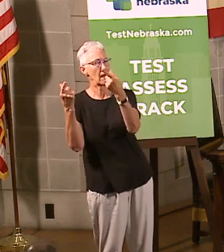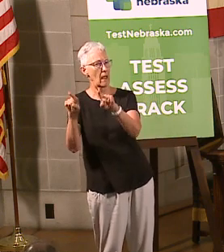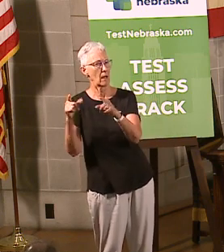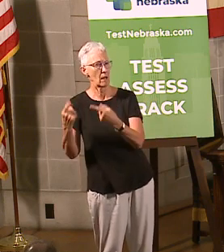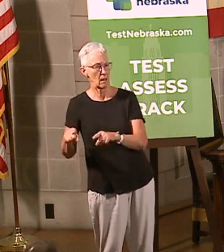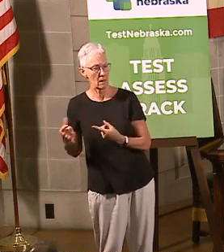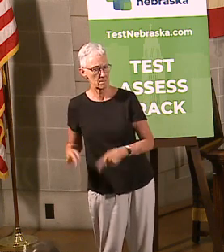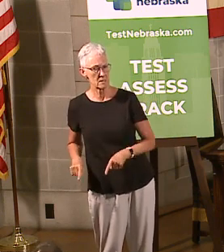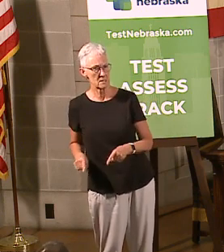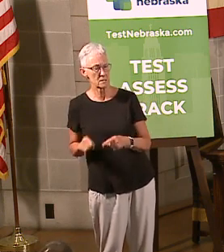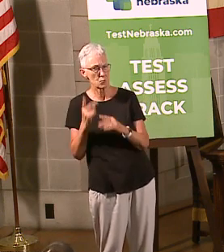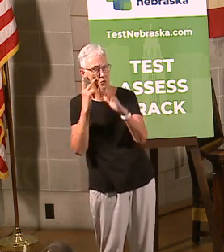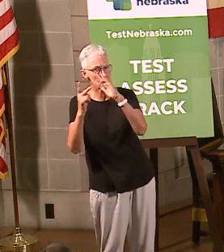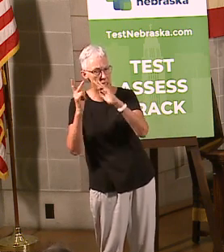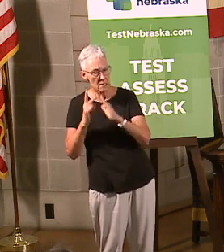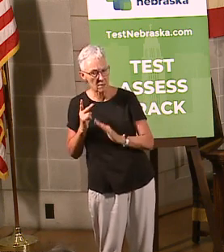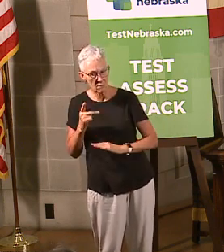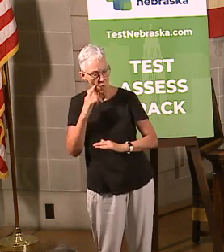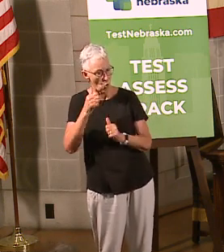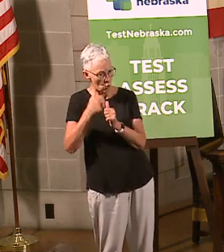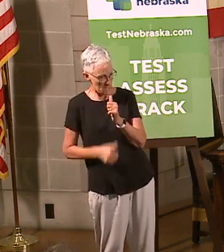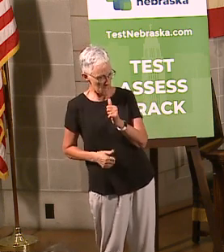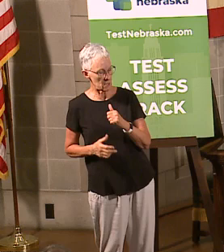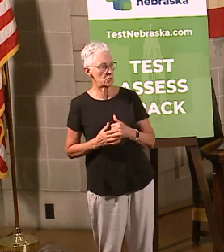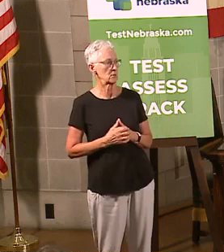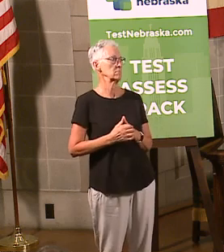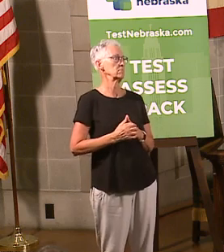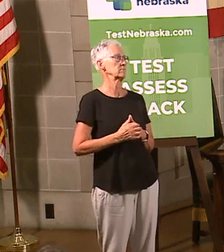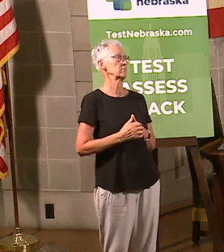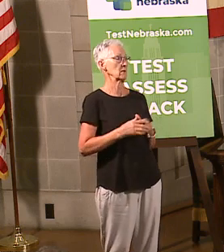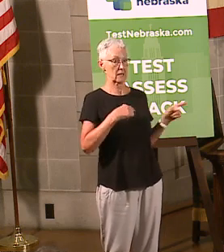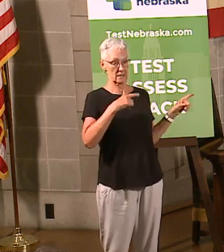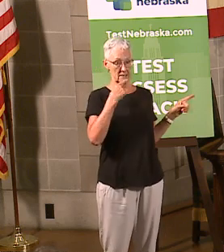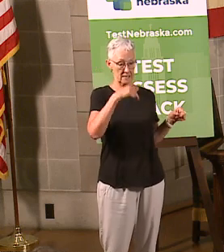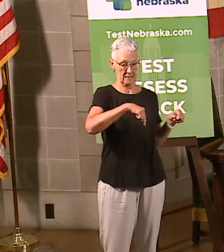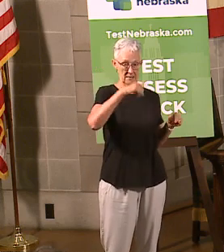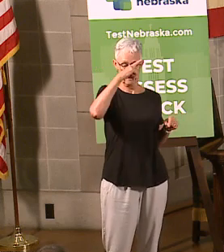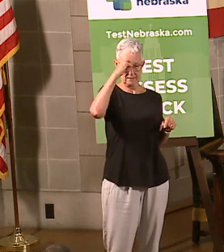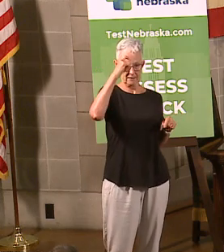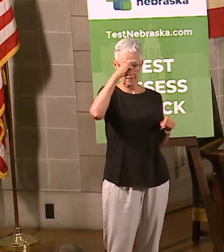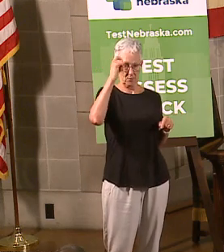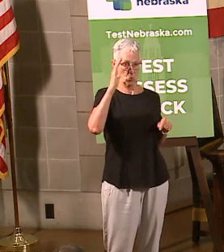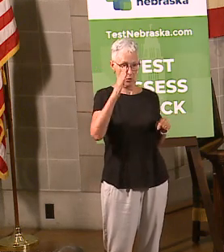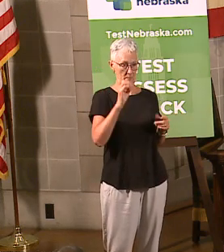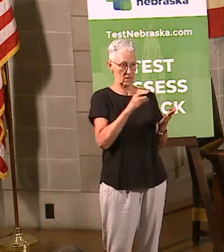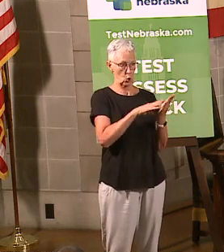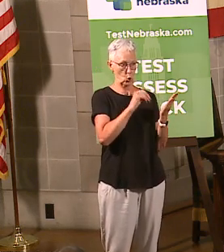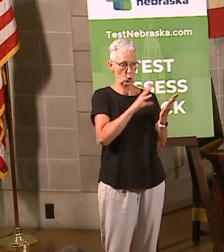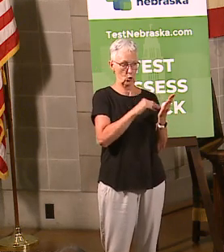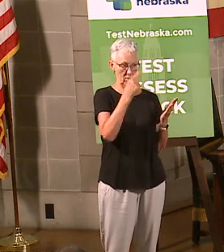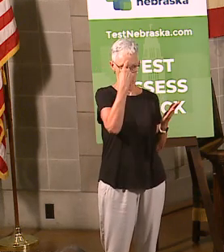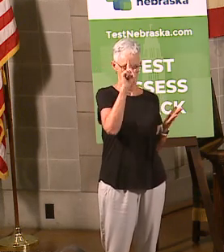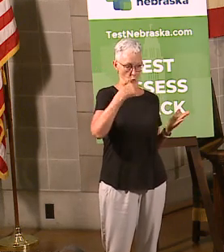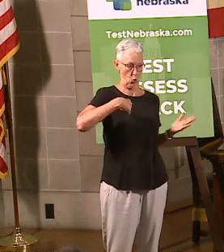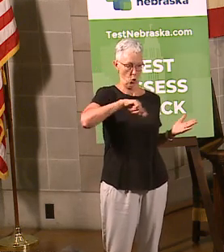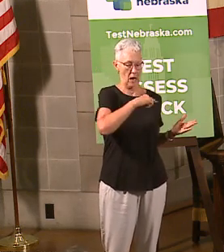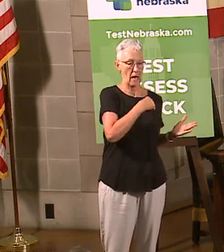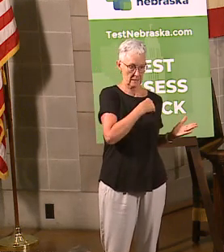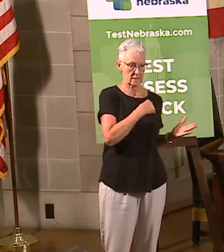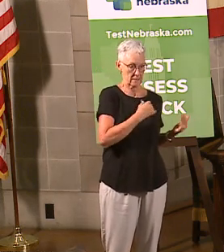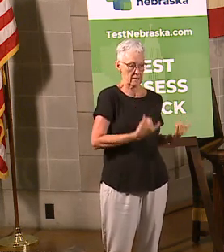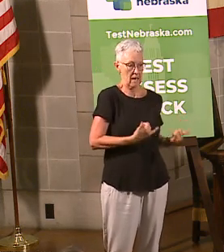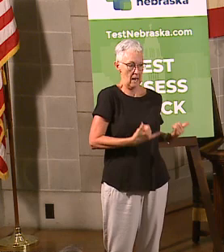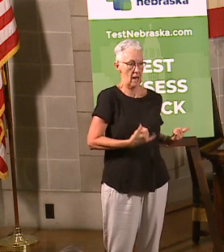I think when I said this summer was going to be a learning environment, we're continuing to use the summer activities as we kind of gradually re-enter into